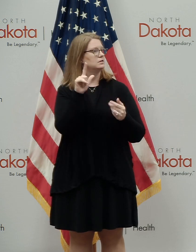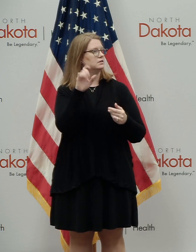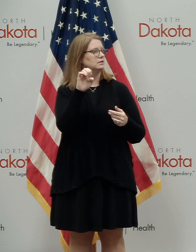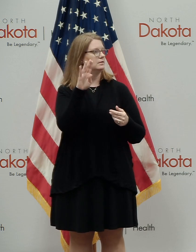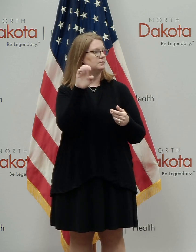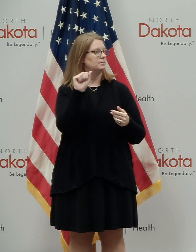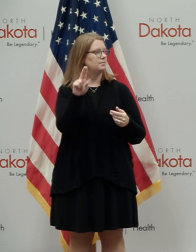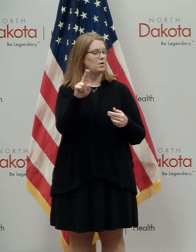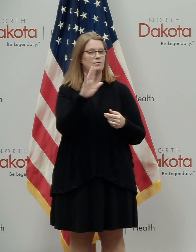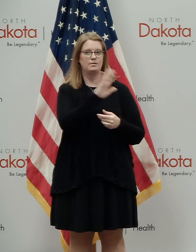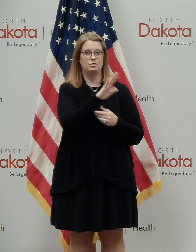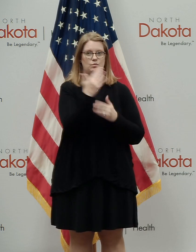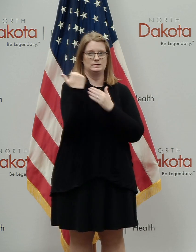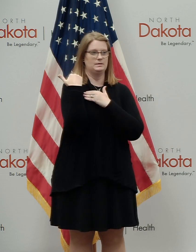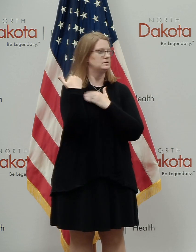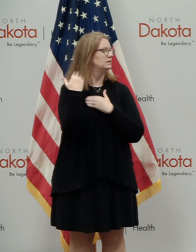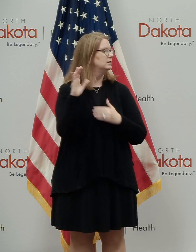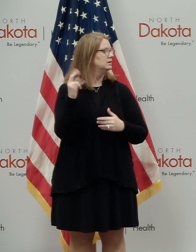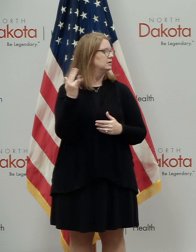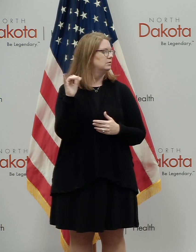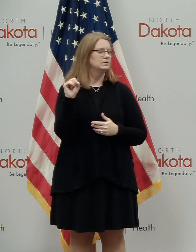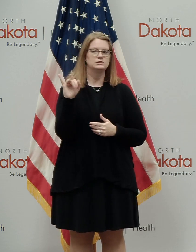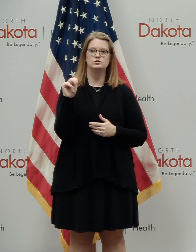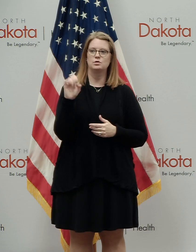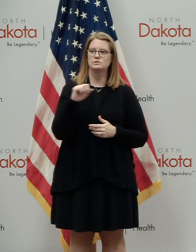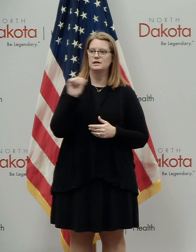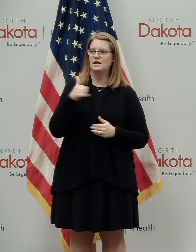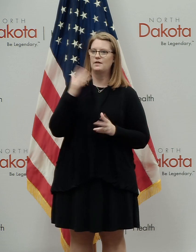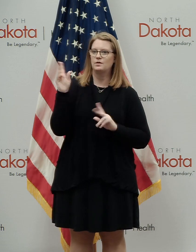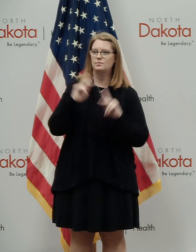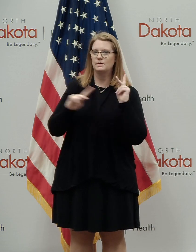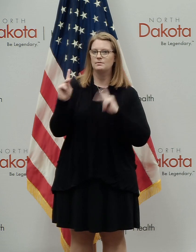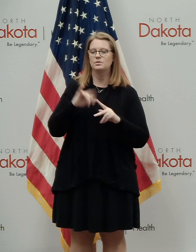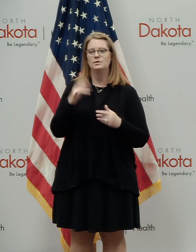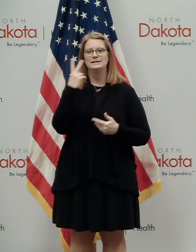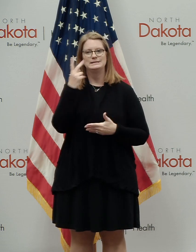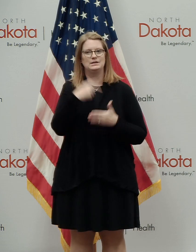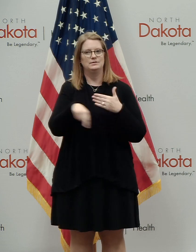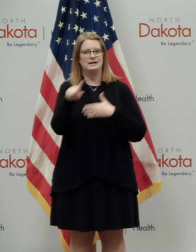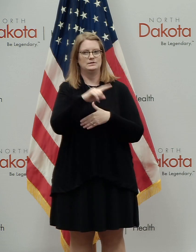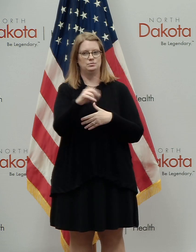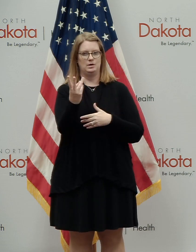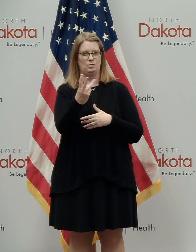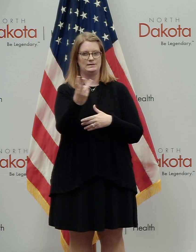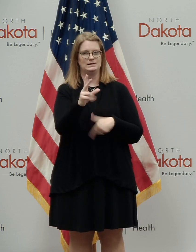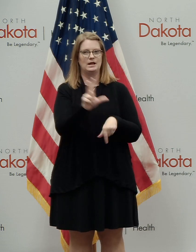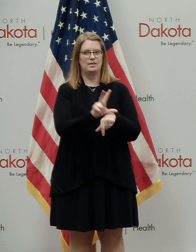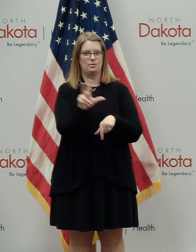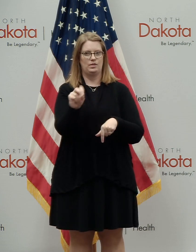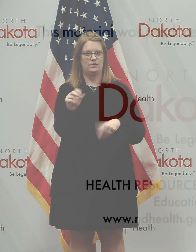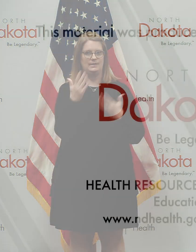away from your role. Chris Jones and others, appreciate you being here. We'll see you next Wednesday at 3:30.